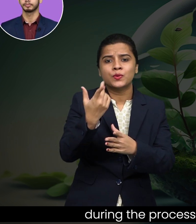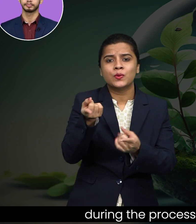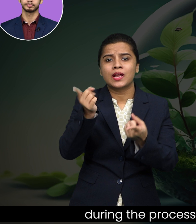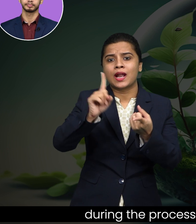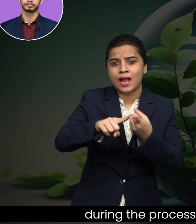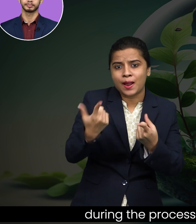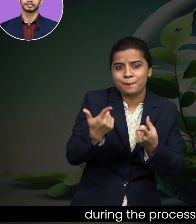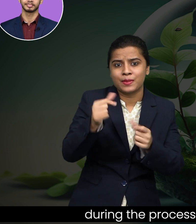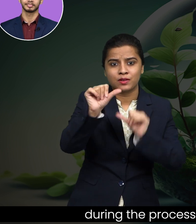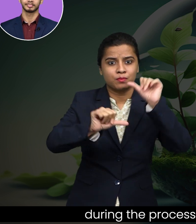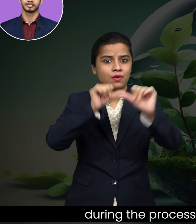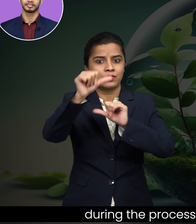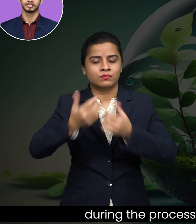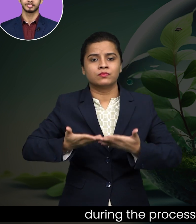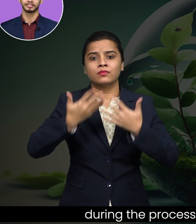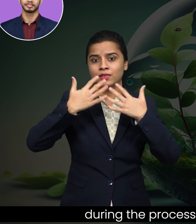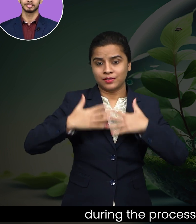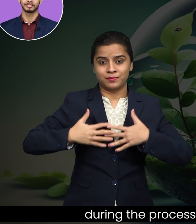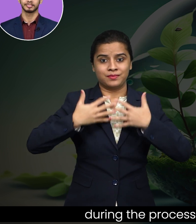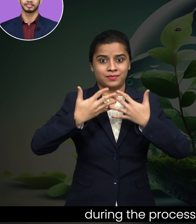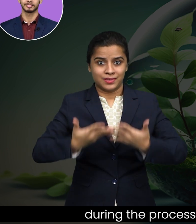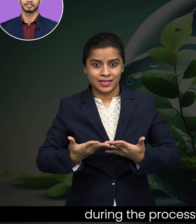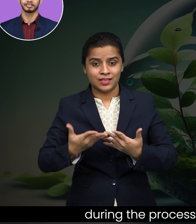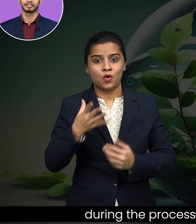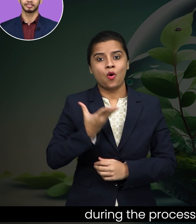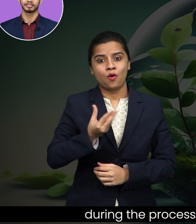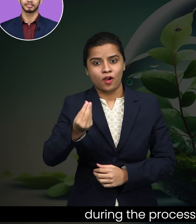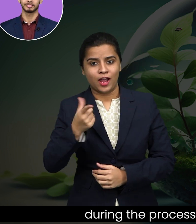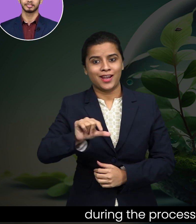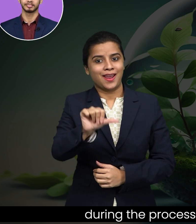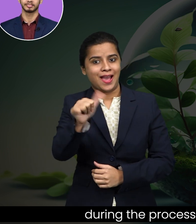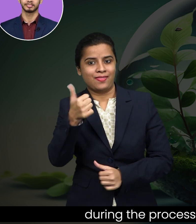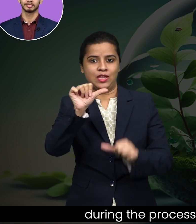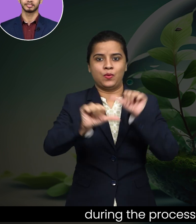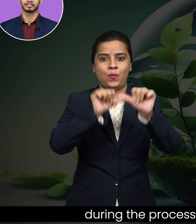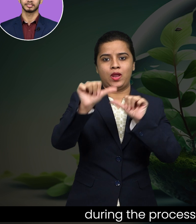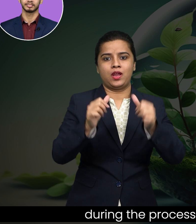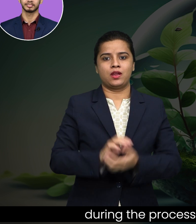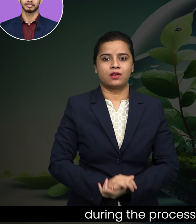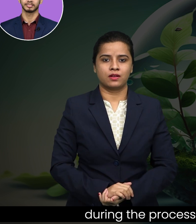ways.